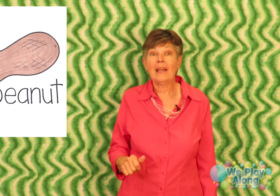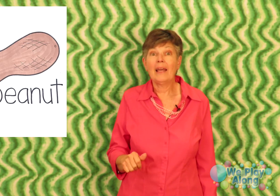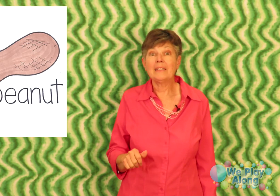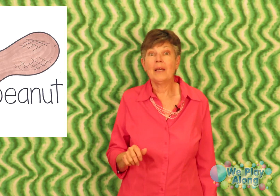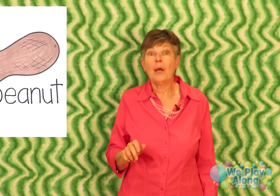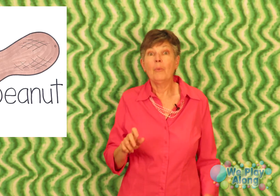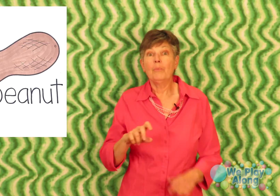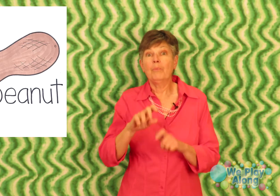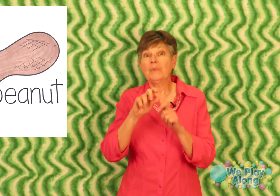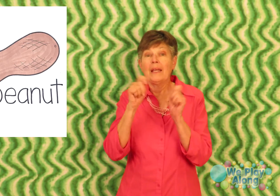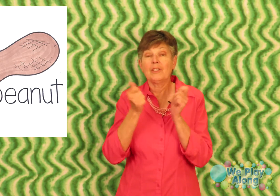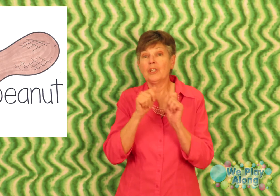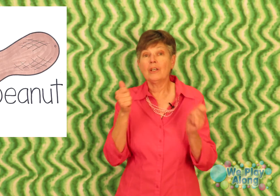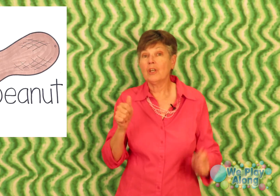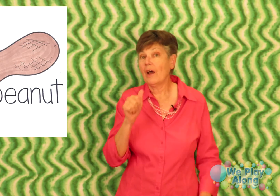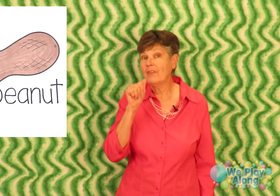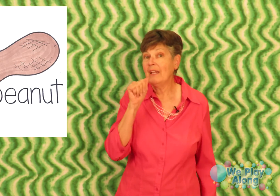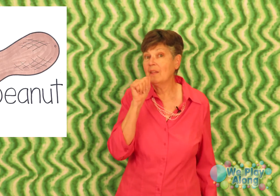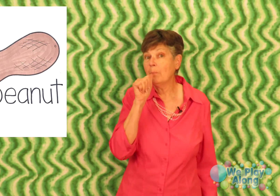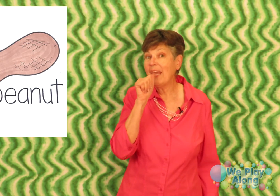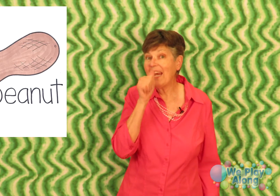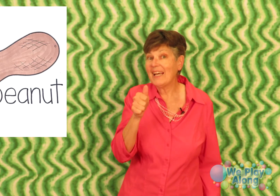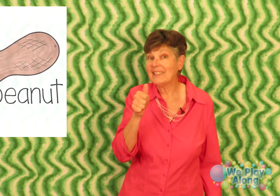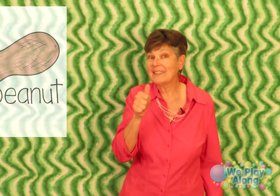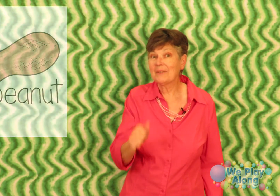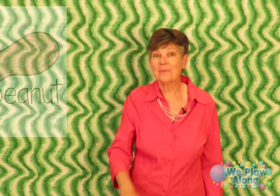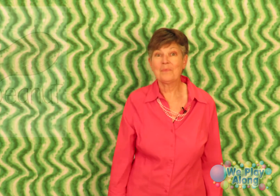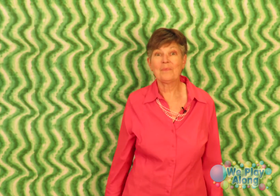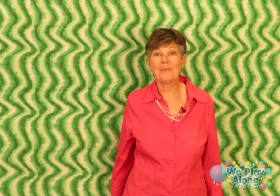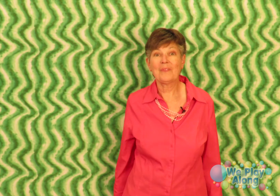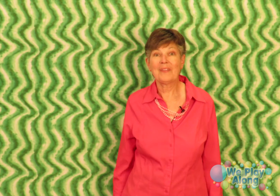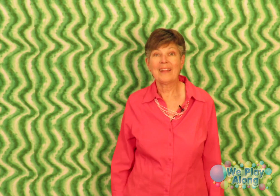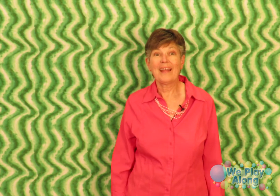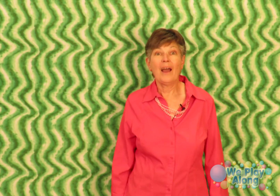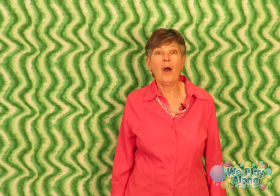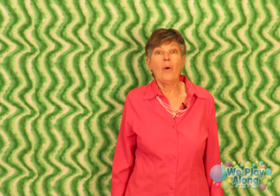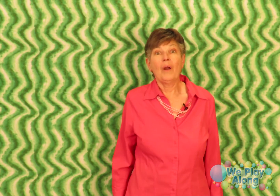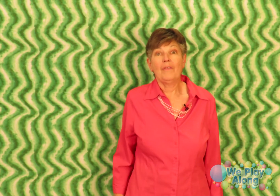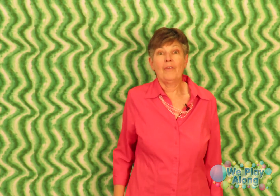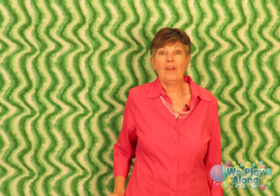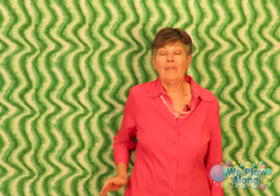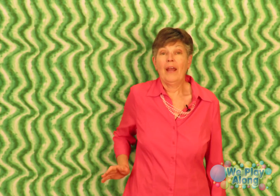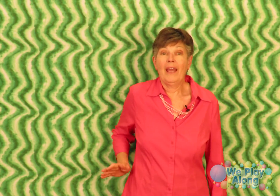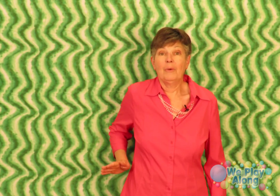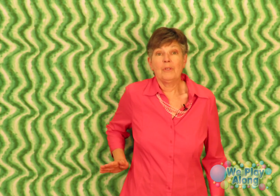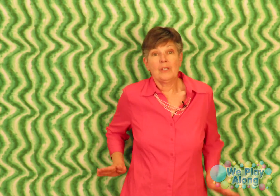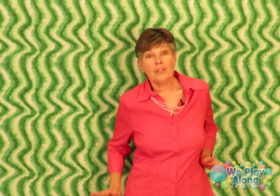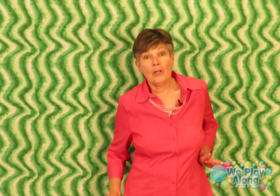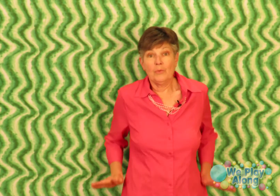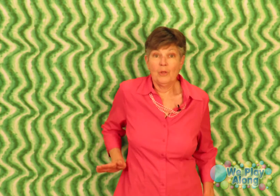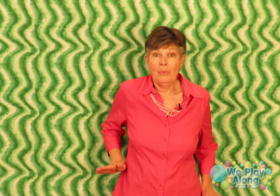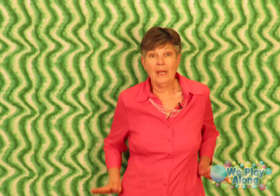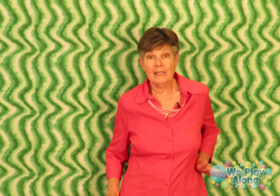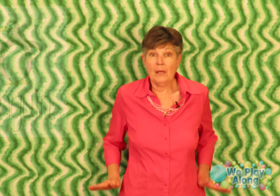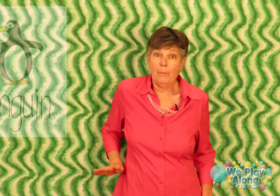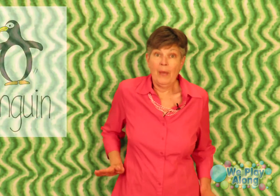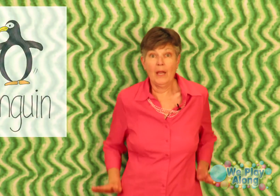like to take the shells off and eat the peanuts. One of our favorite animals that starts with a P is a